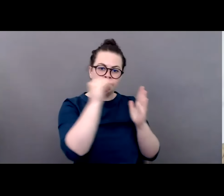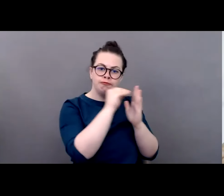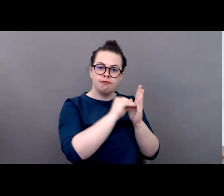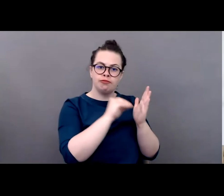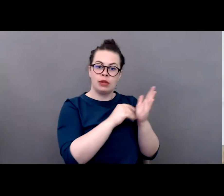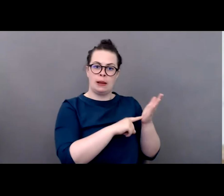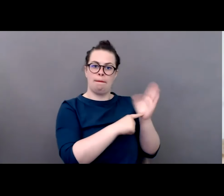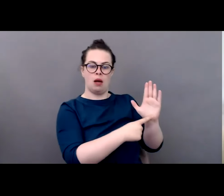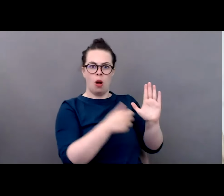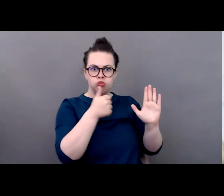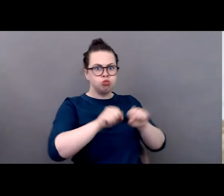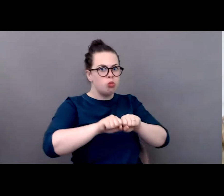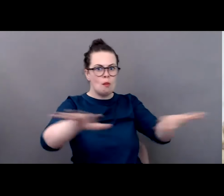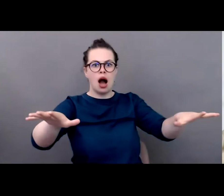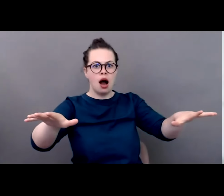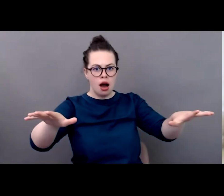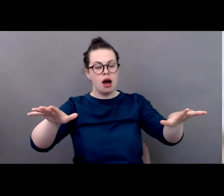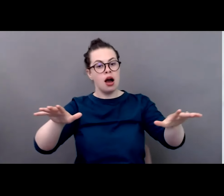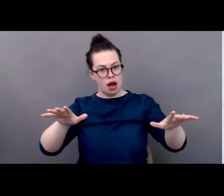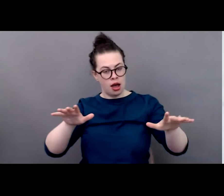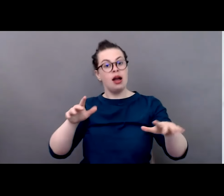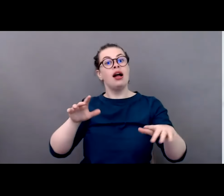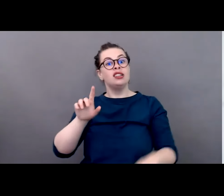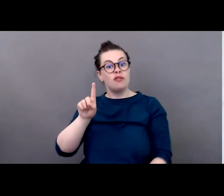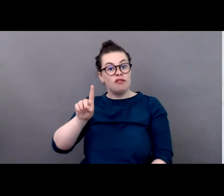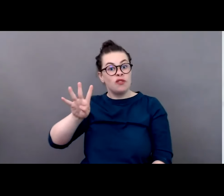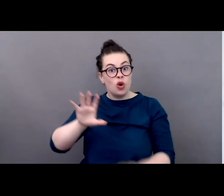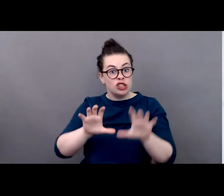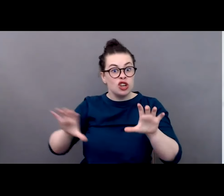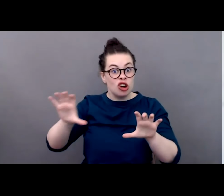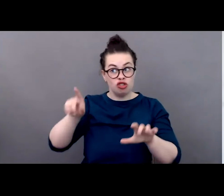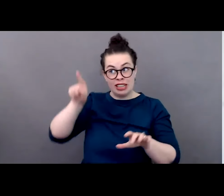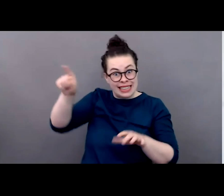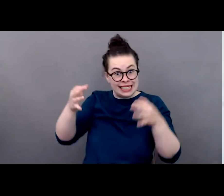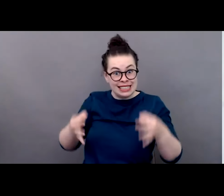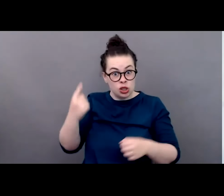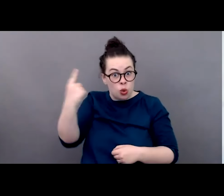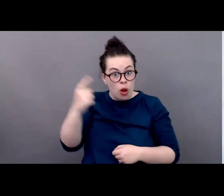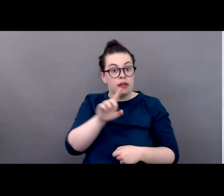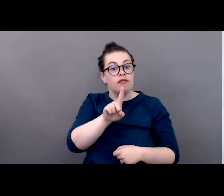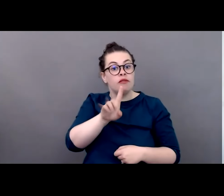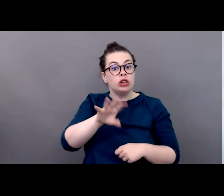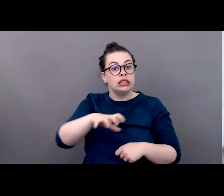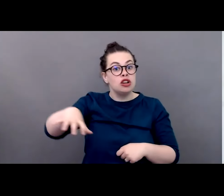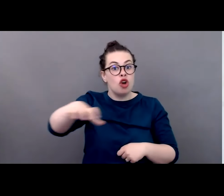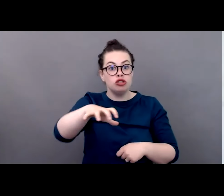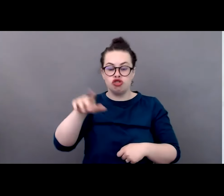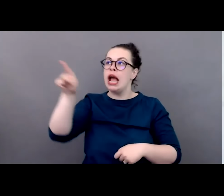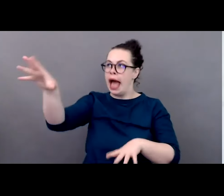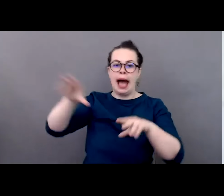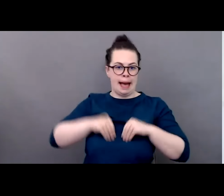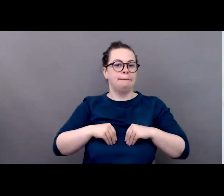Nowadays, already, I think 14 countries have implemented the CRPD committee's decision, which is a great success. And it's an example